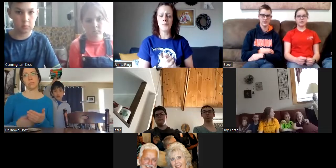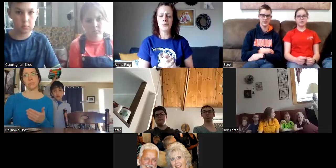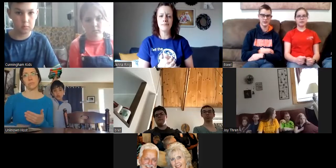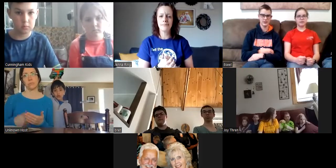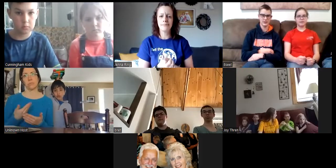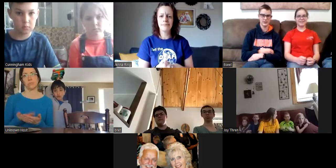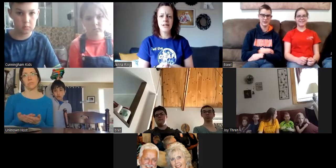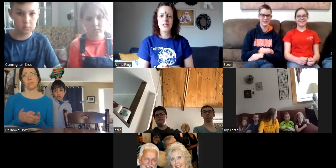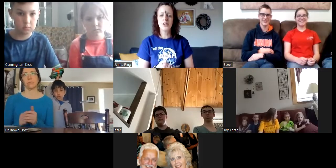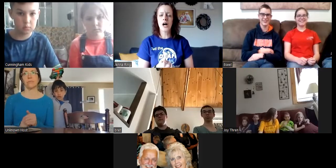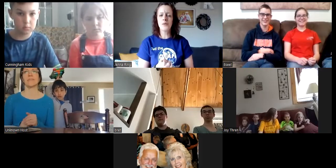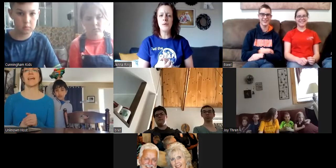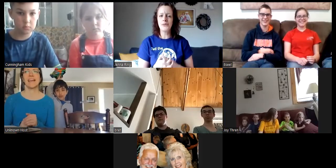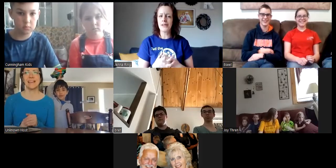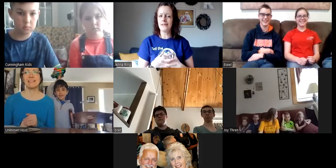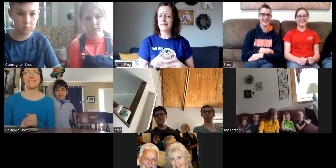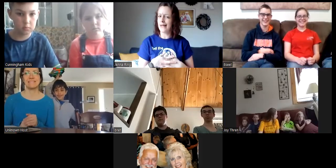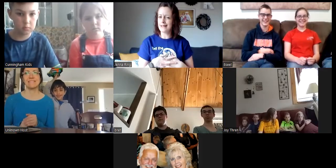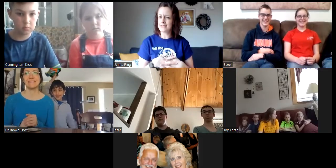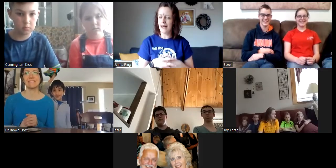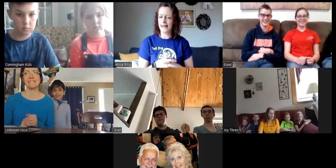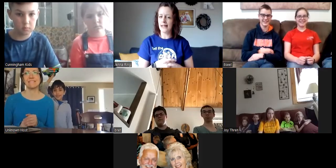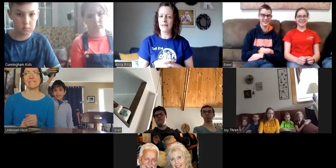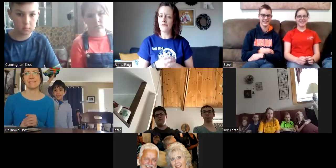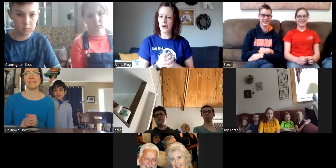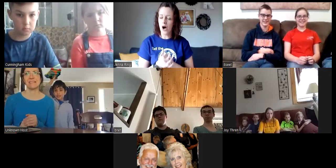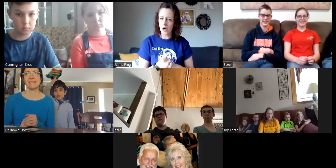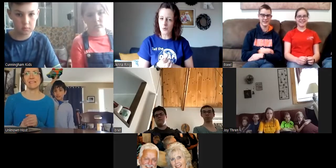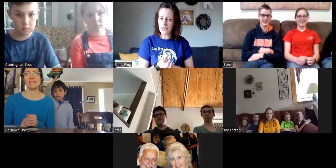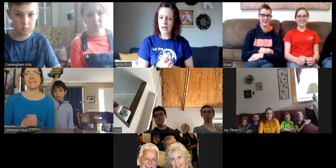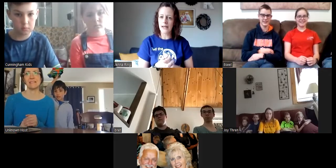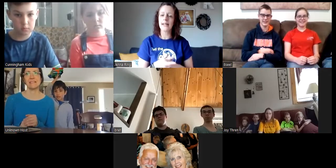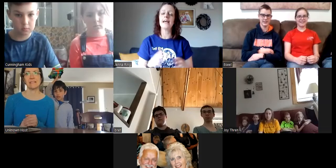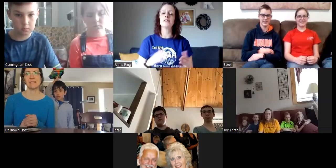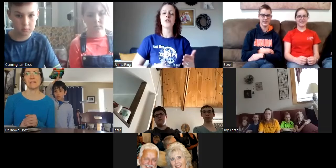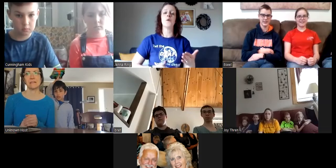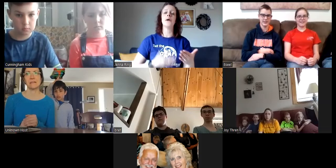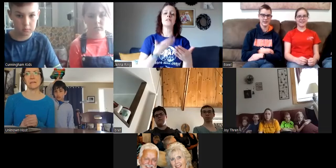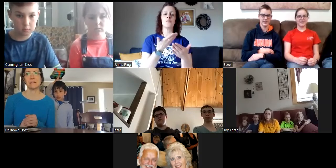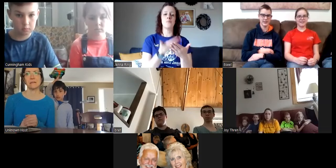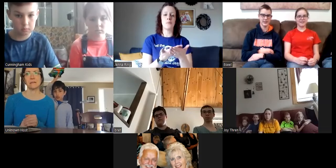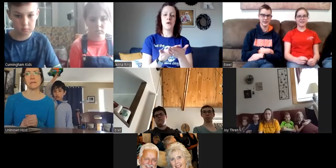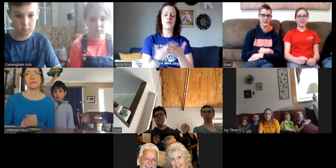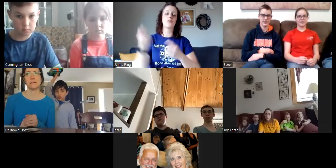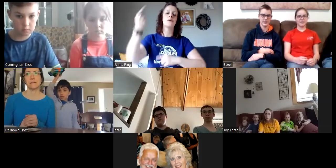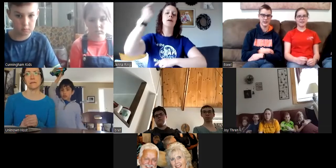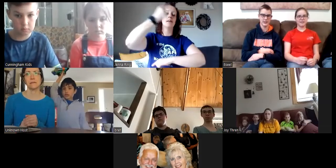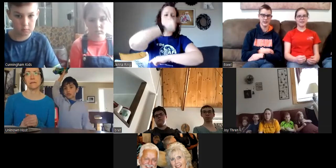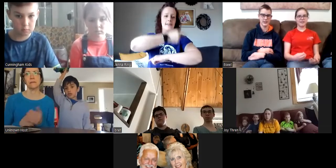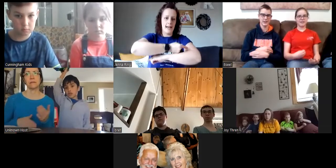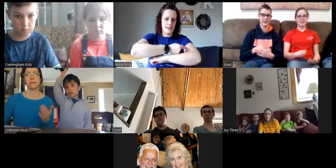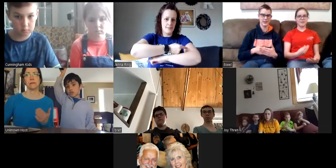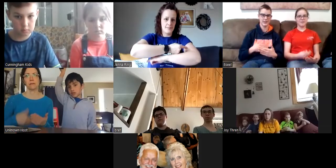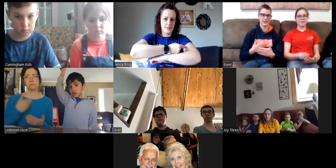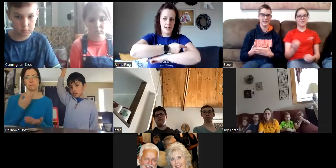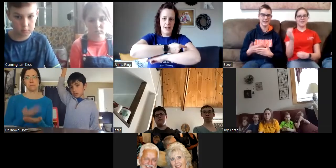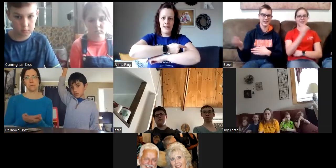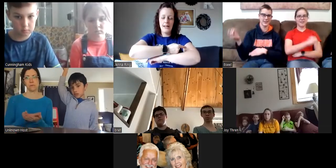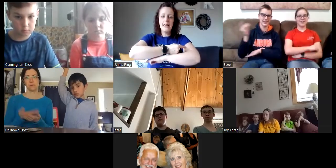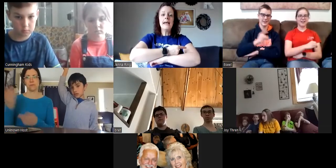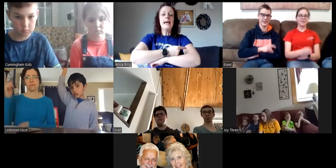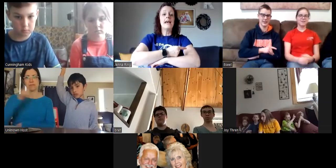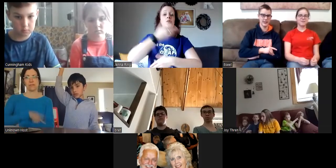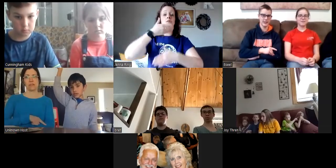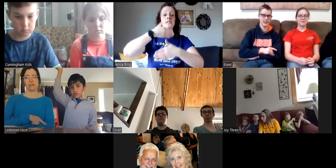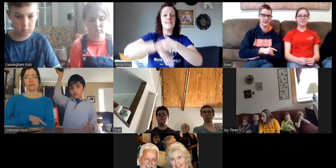over the top. A lot of people didn't like signing it. They felt awkward signing it. And so it's birthday.